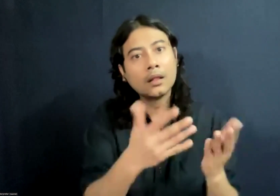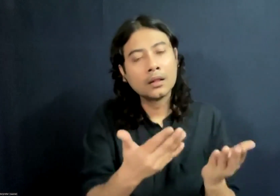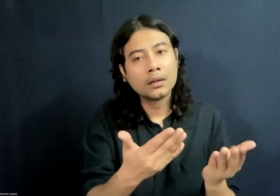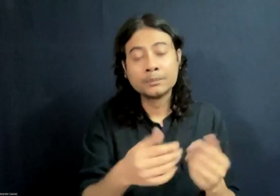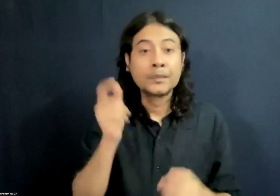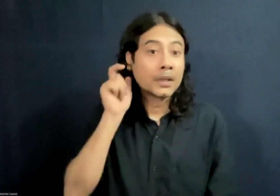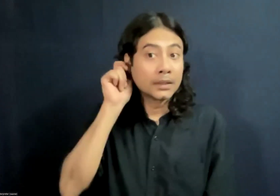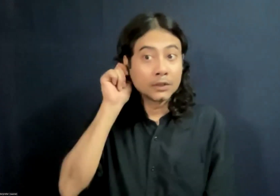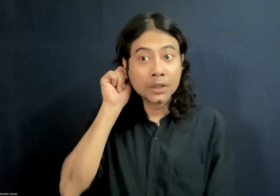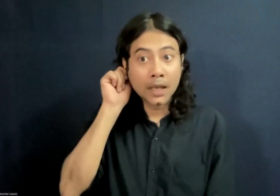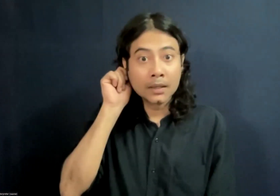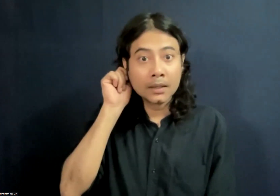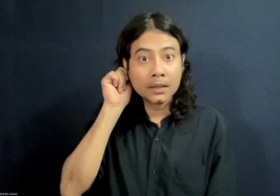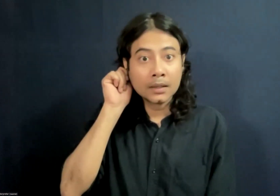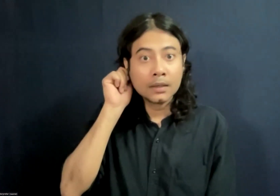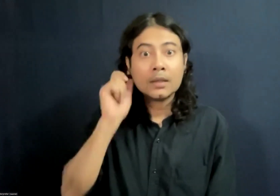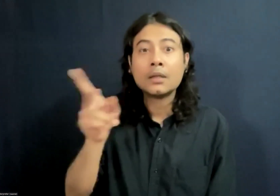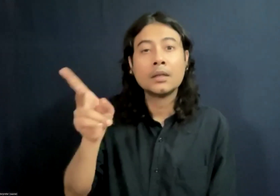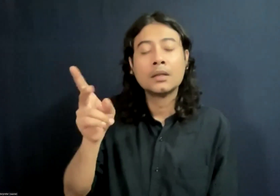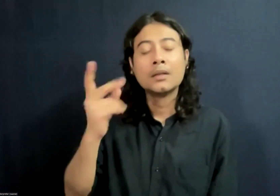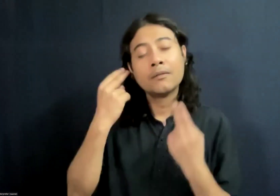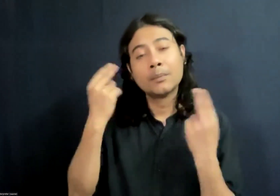big bowl of biryani.